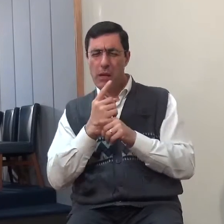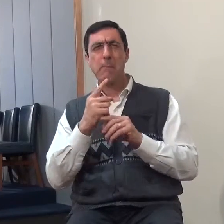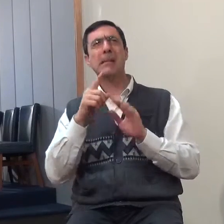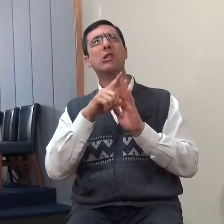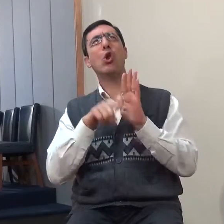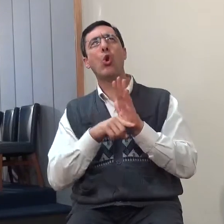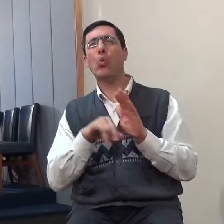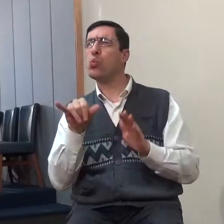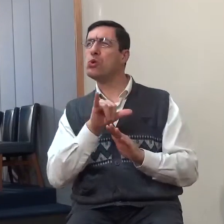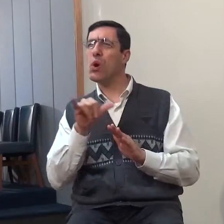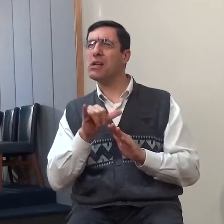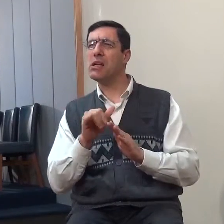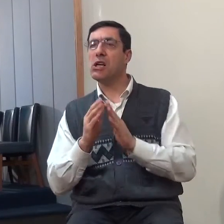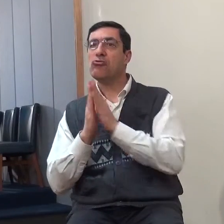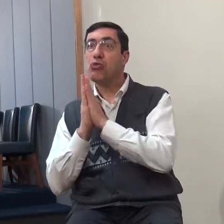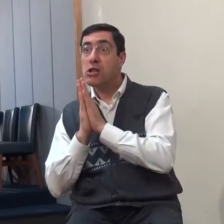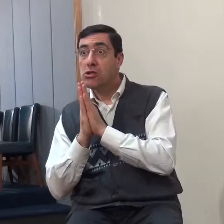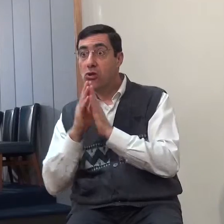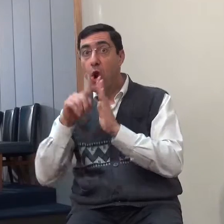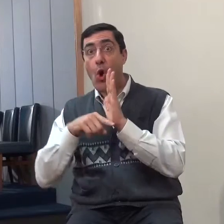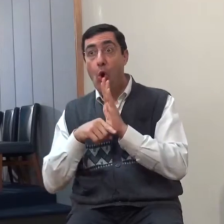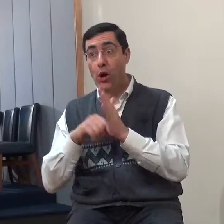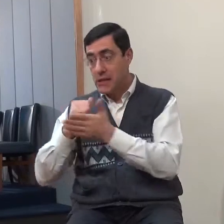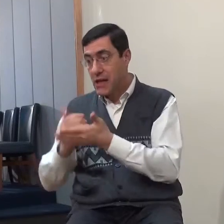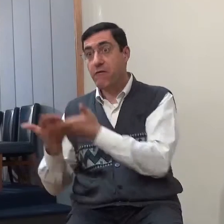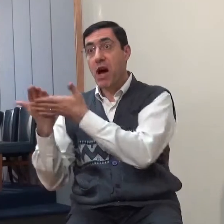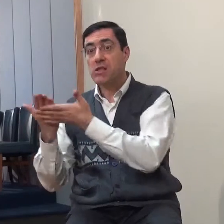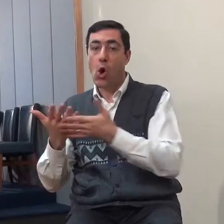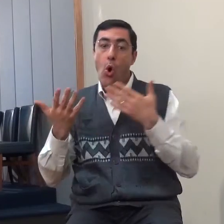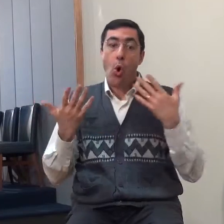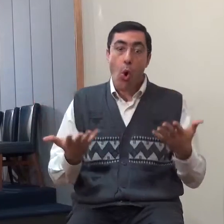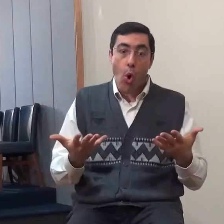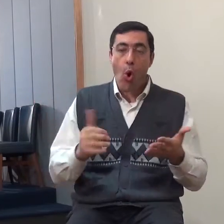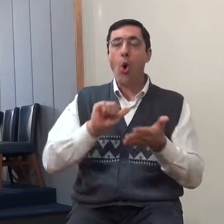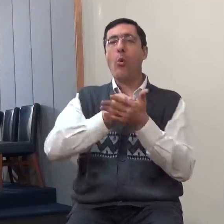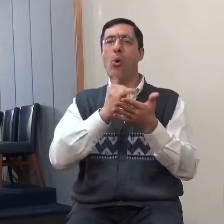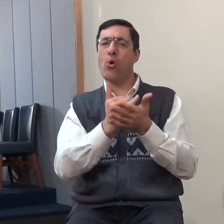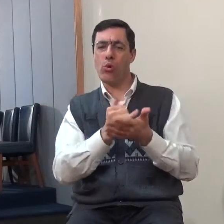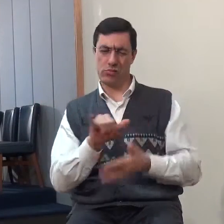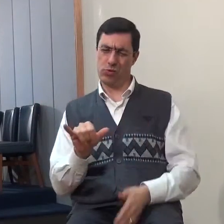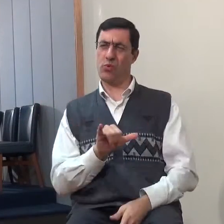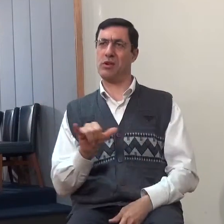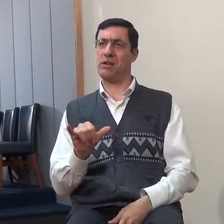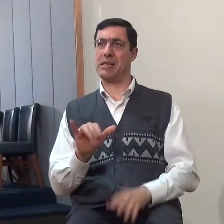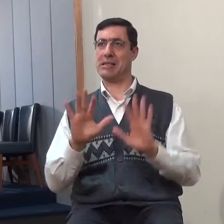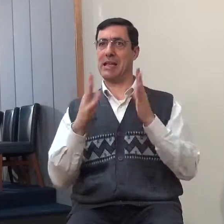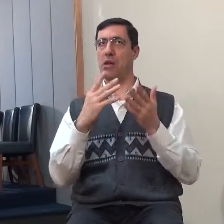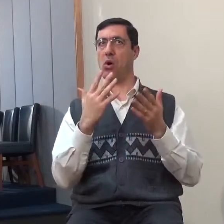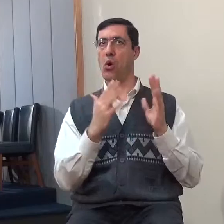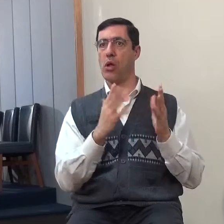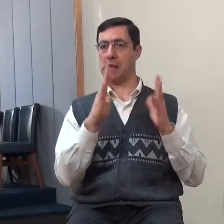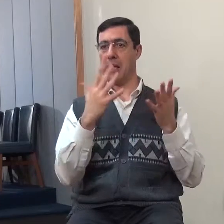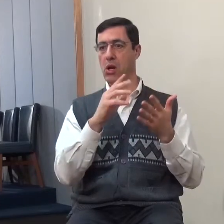the moral law of the Ten Commandments when he utters these words? Well, it's fairly clear that he's